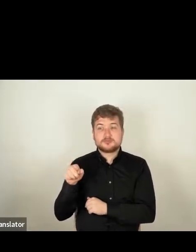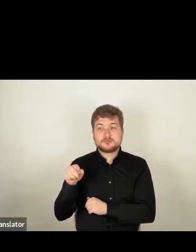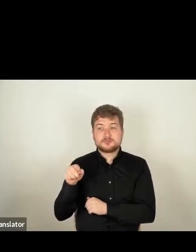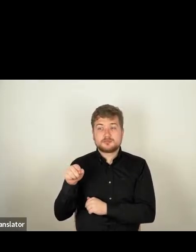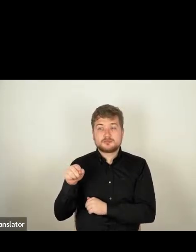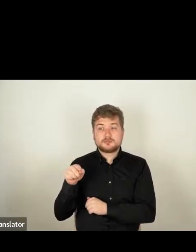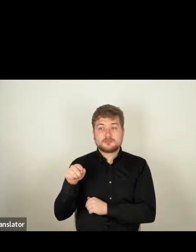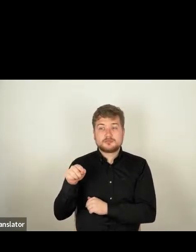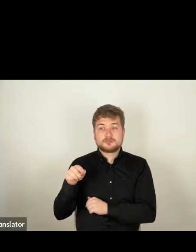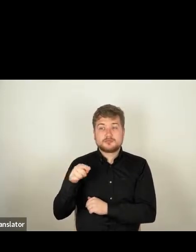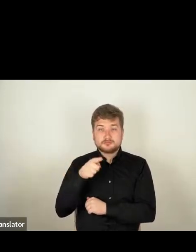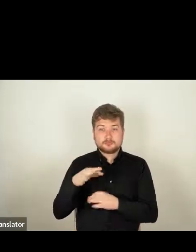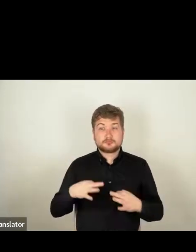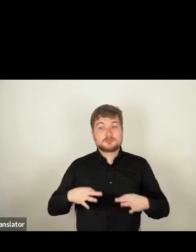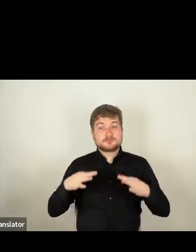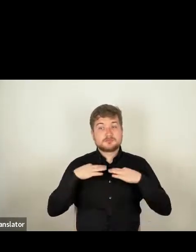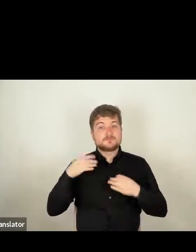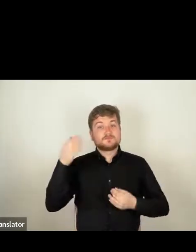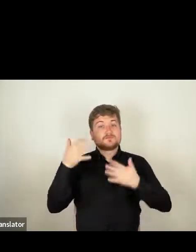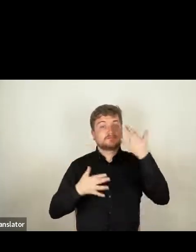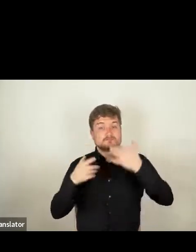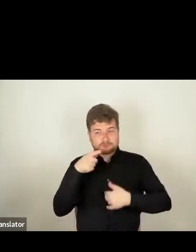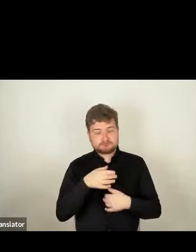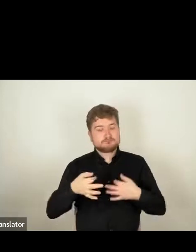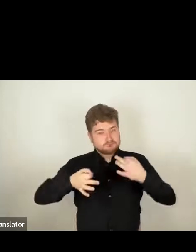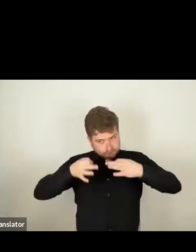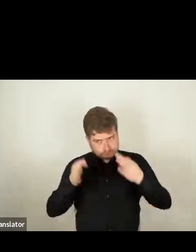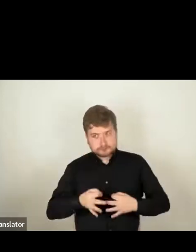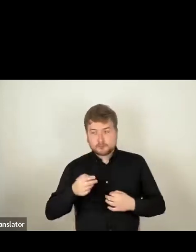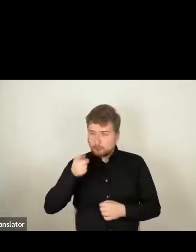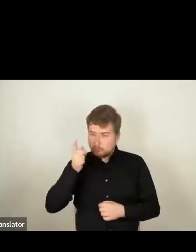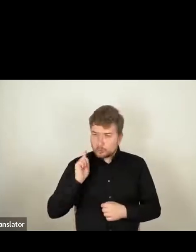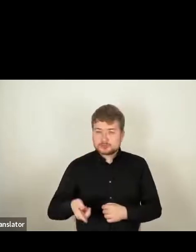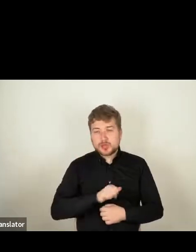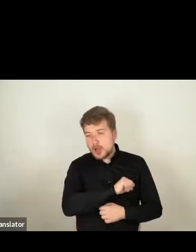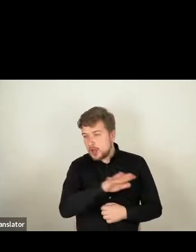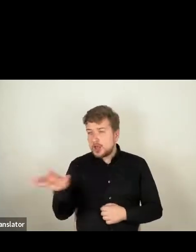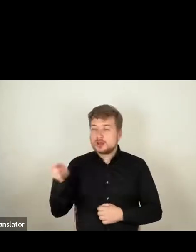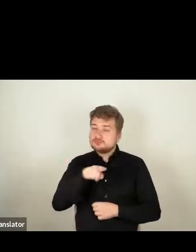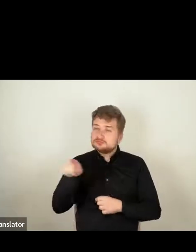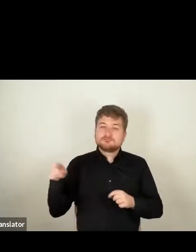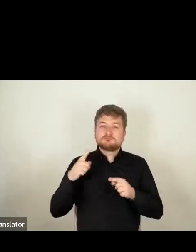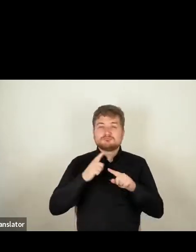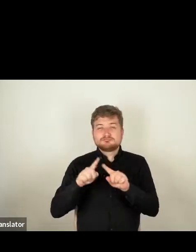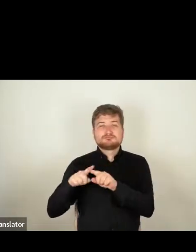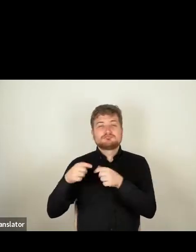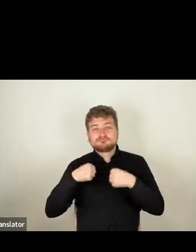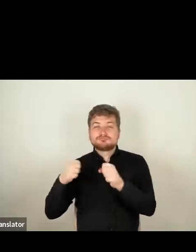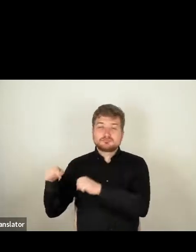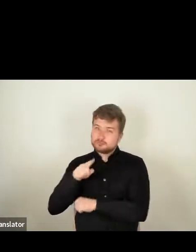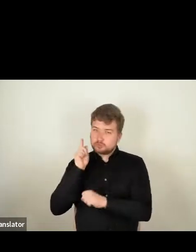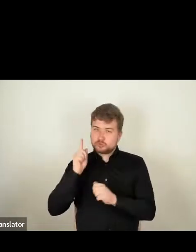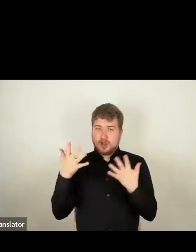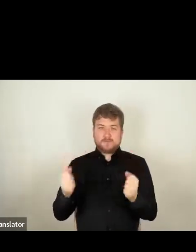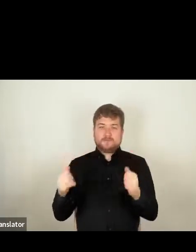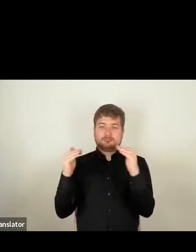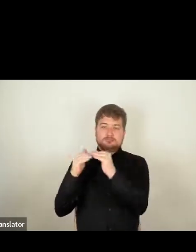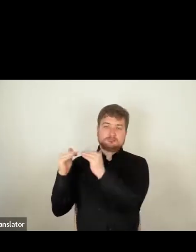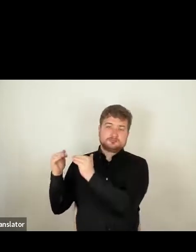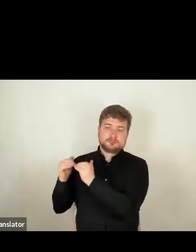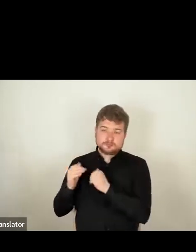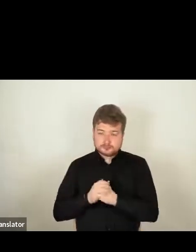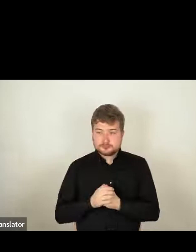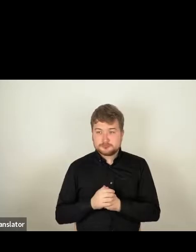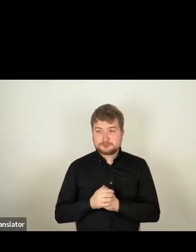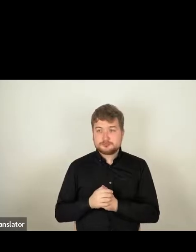insisting on doing it on everything that she does. And I think the idea that we need to have gender representation in parliament is